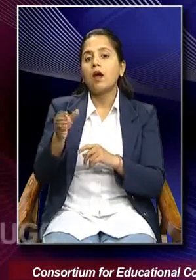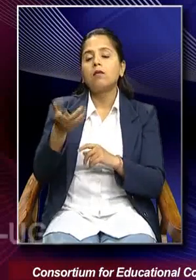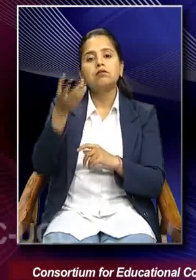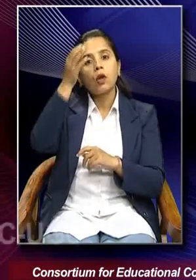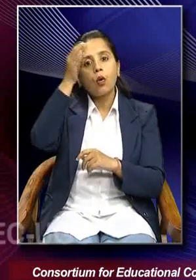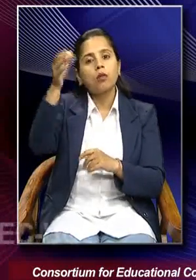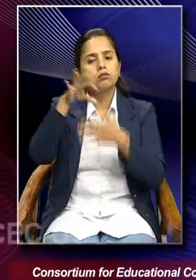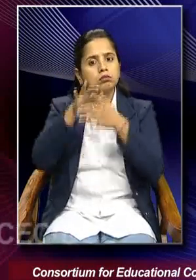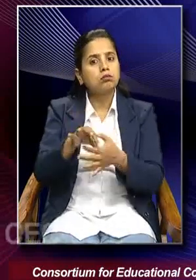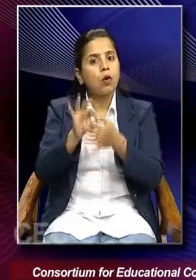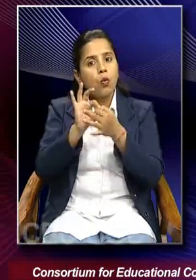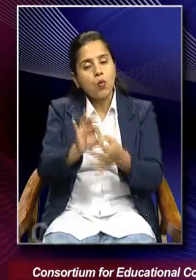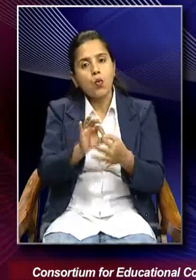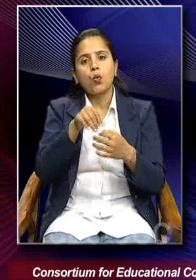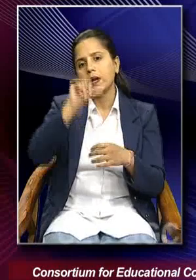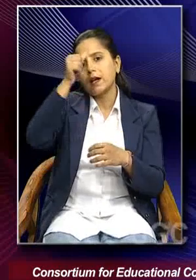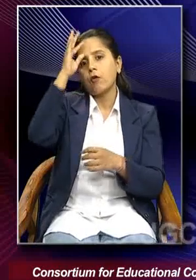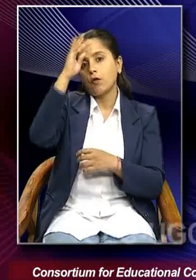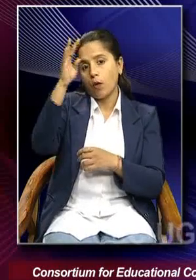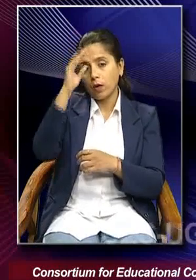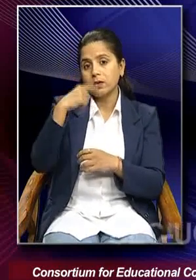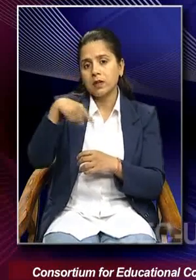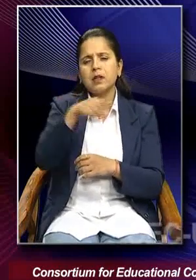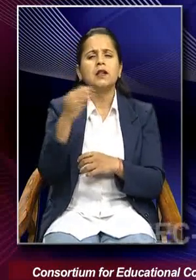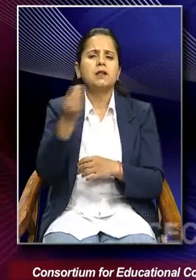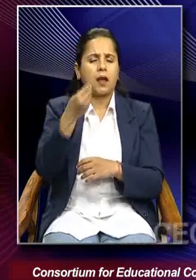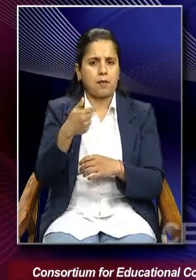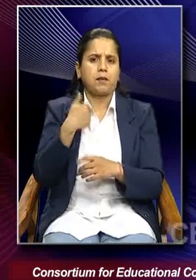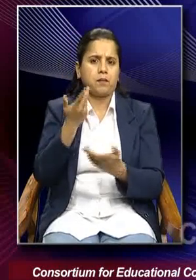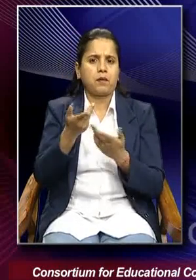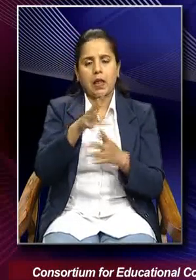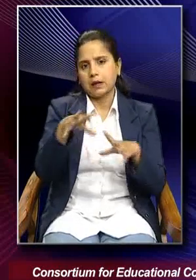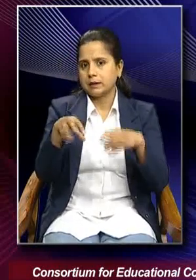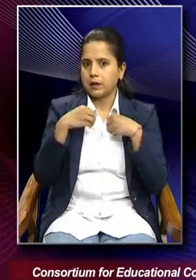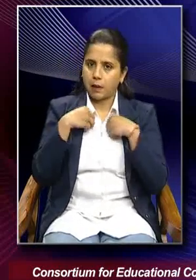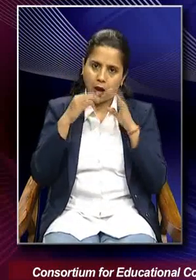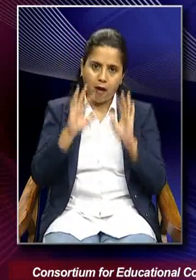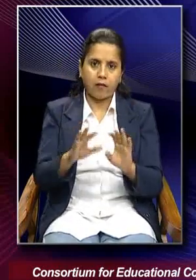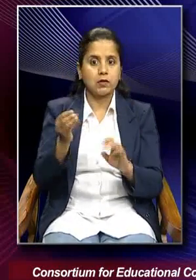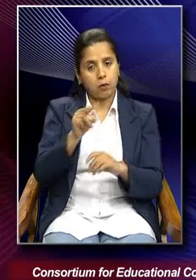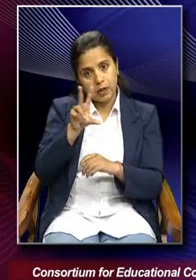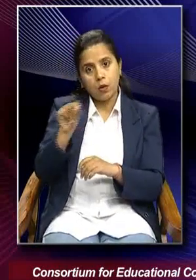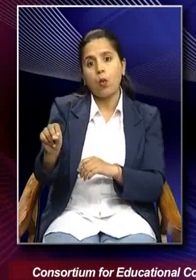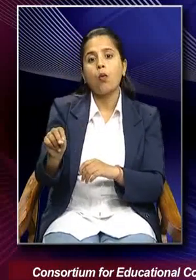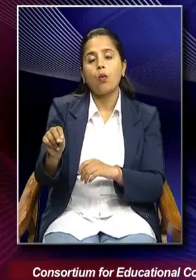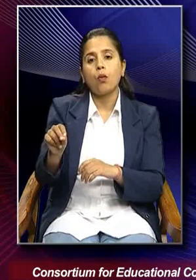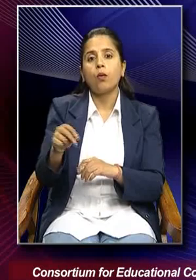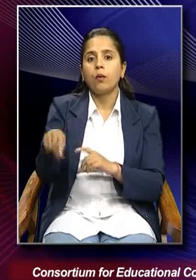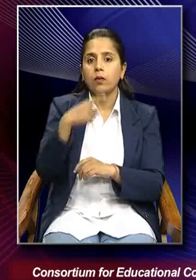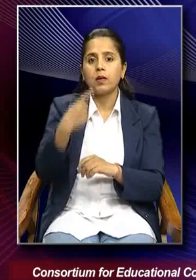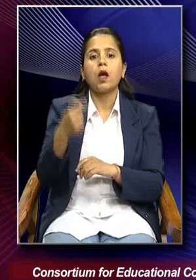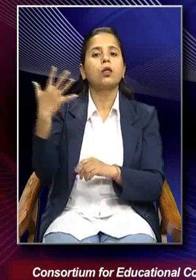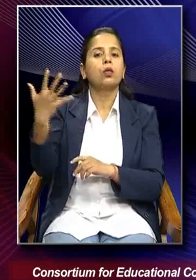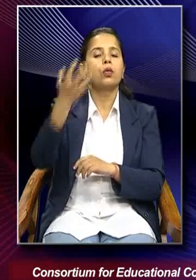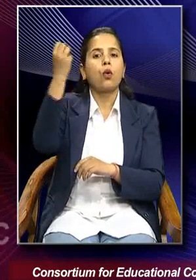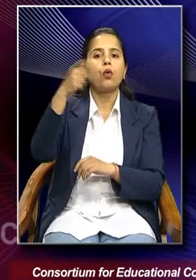Indian philosophy, that something which they are accepting and denying is the